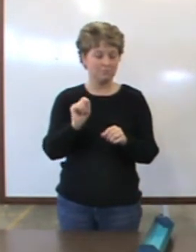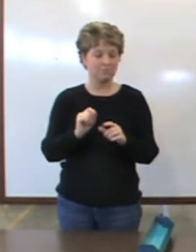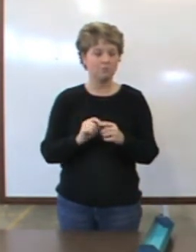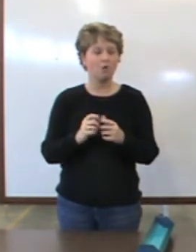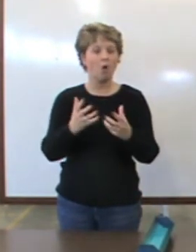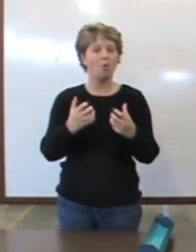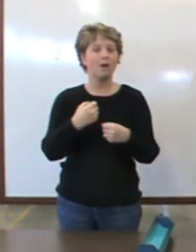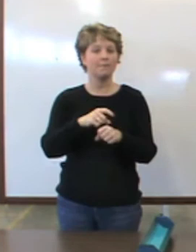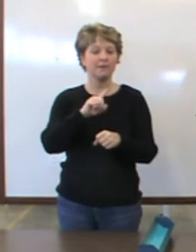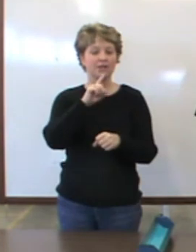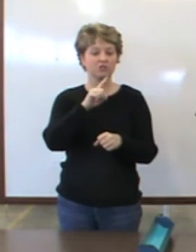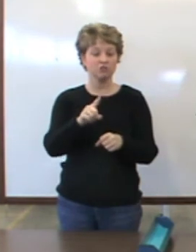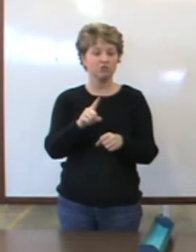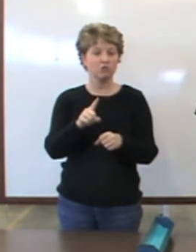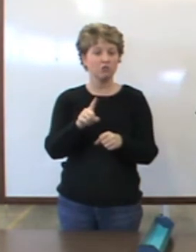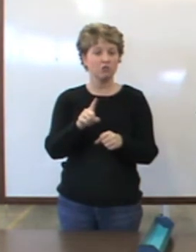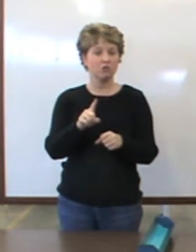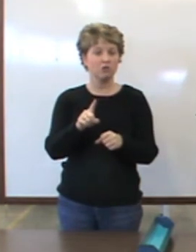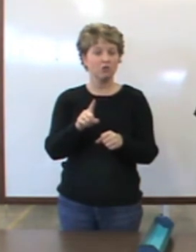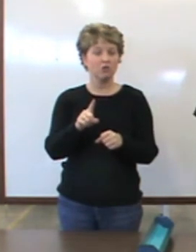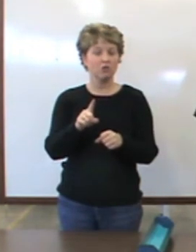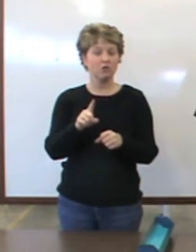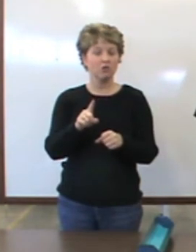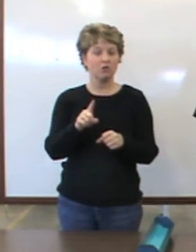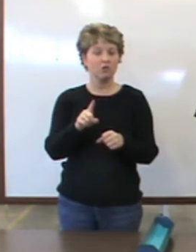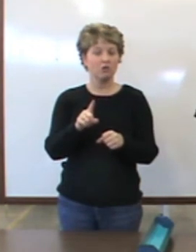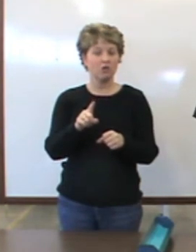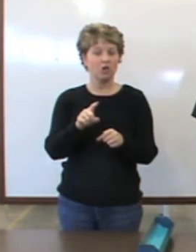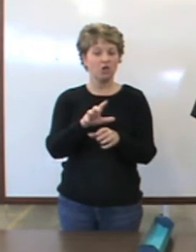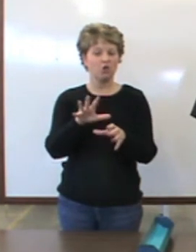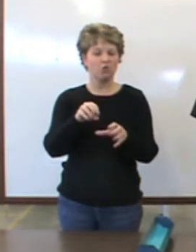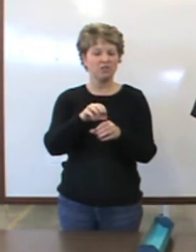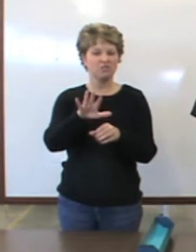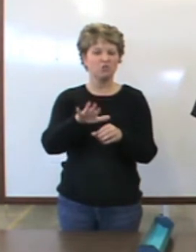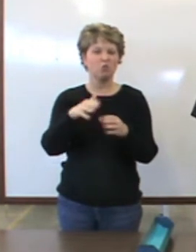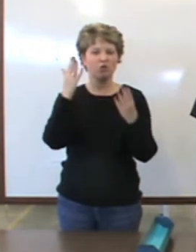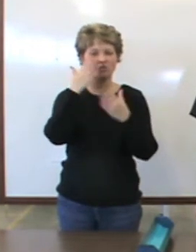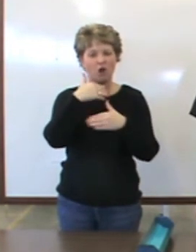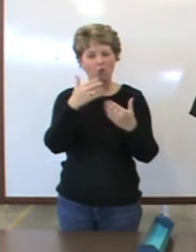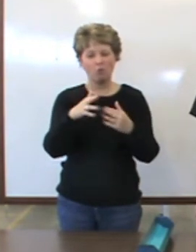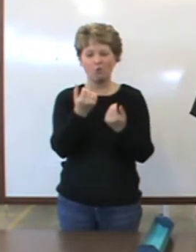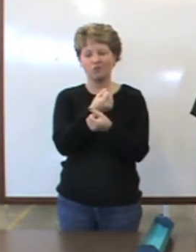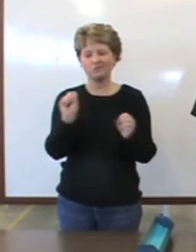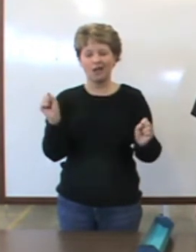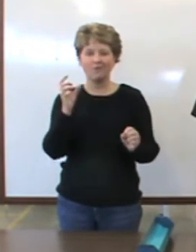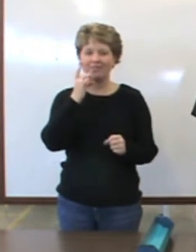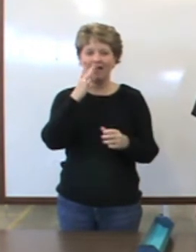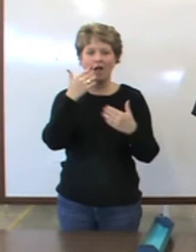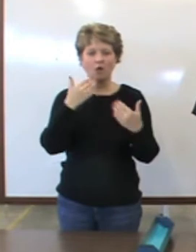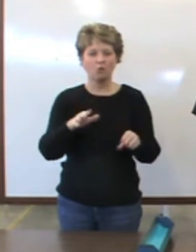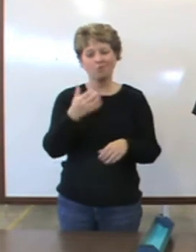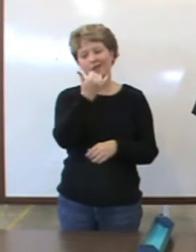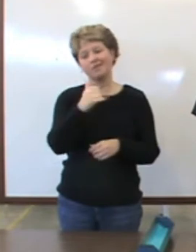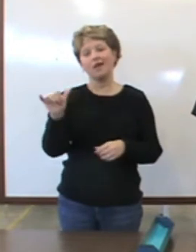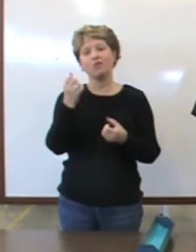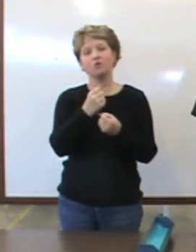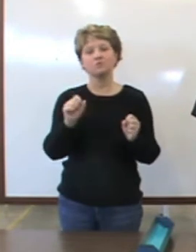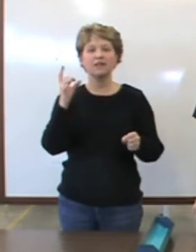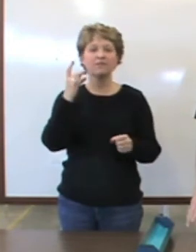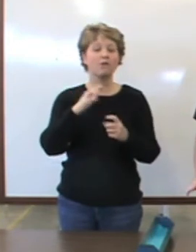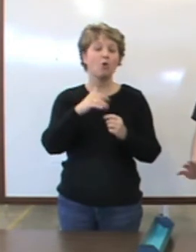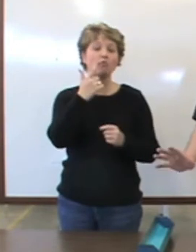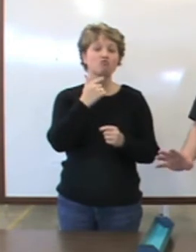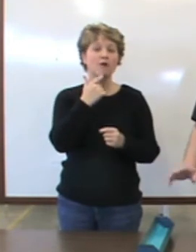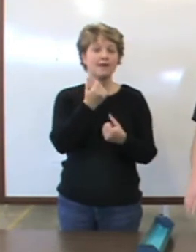You want to make sure that you do this in your dark room or safe light room. Yellow safe lights or red safe